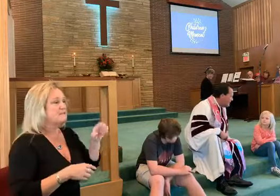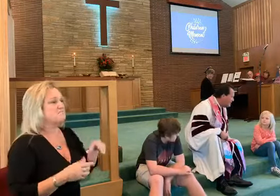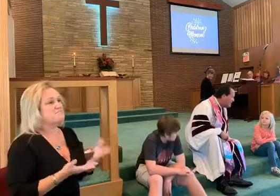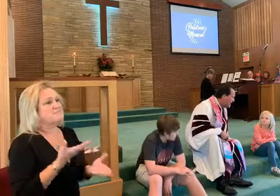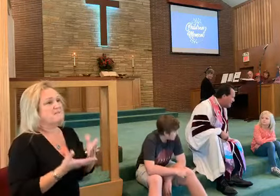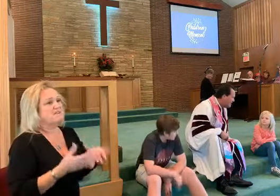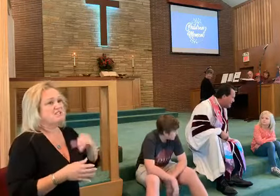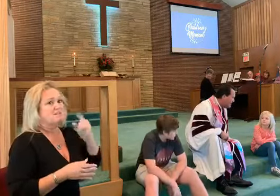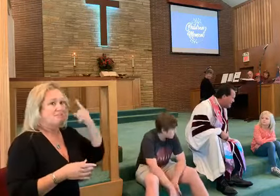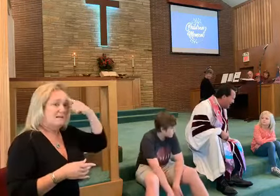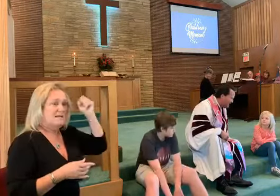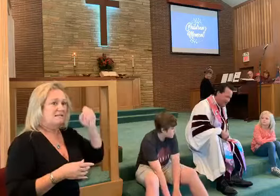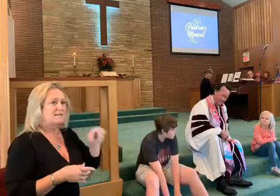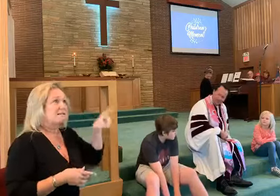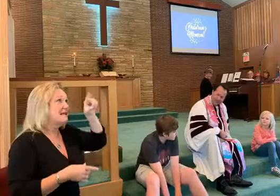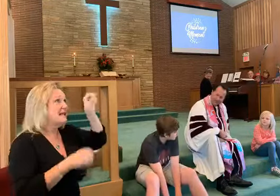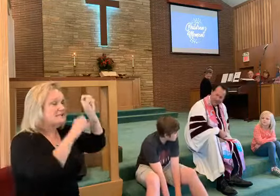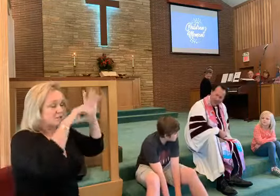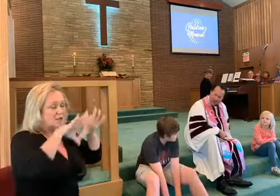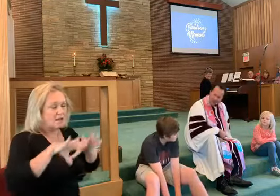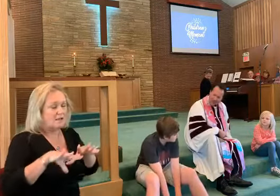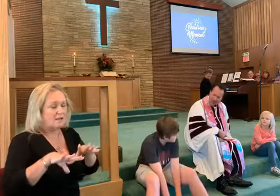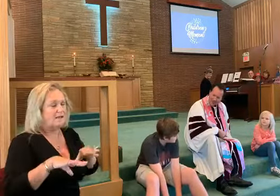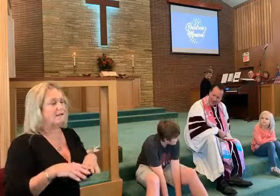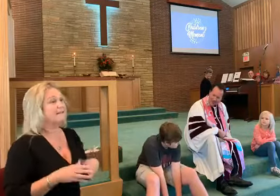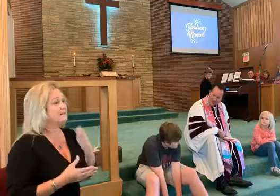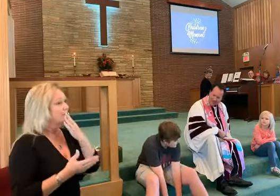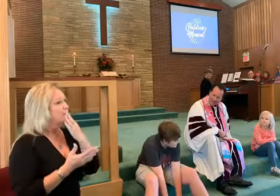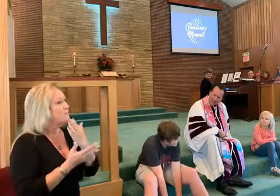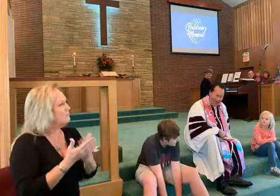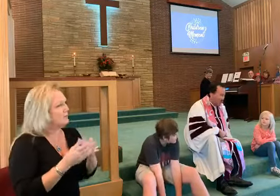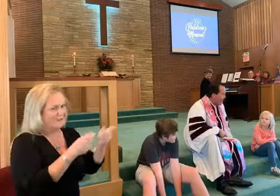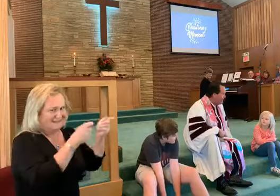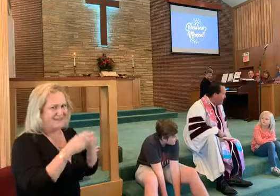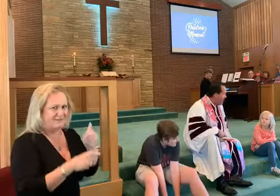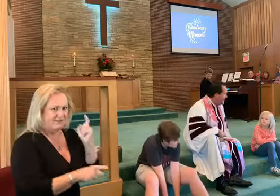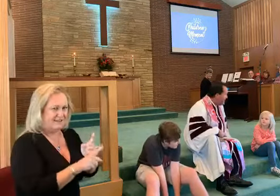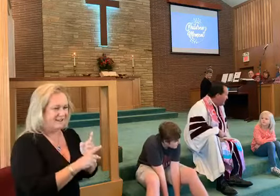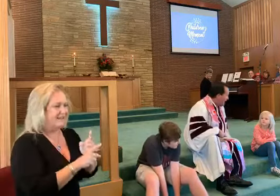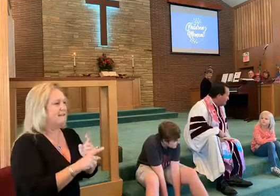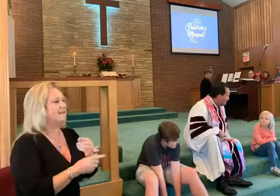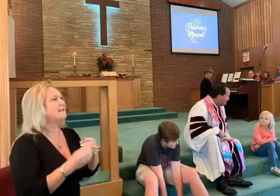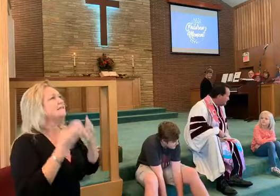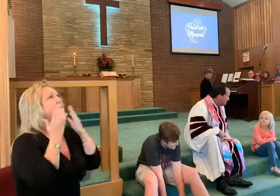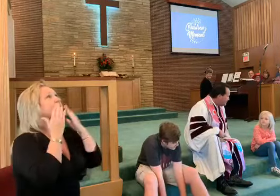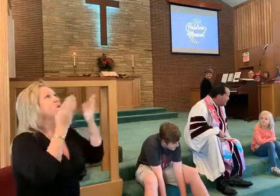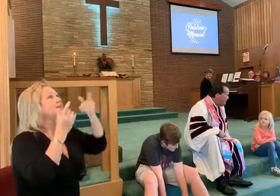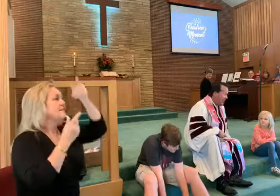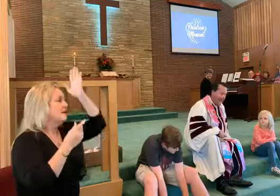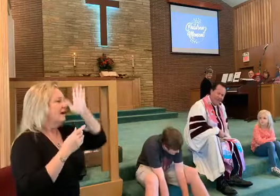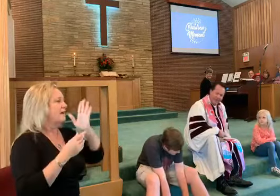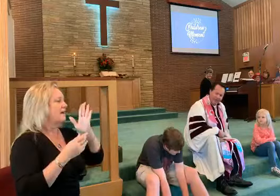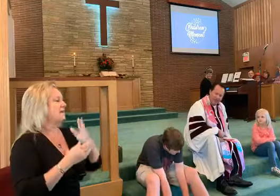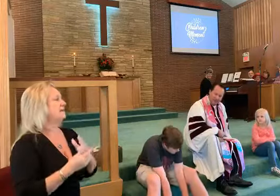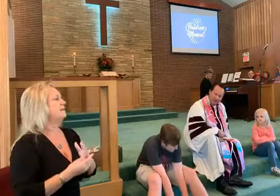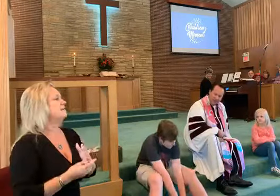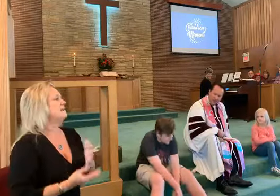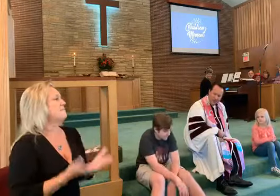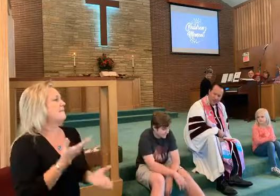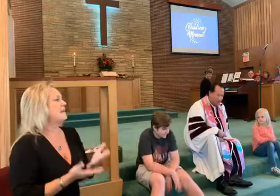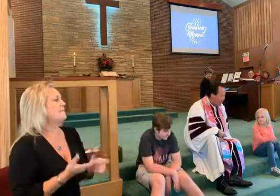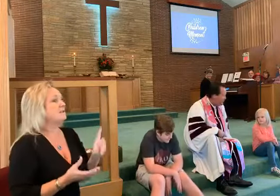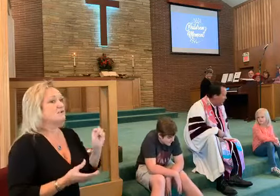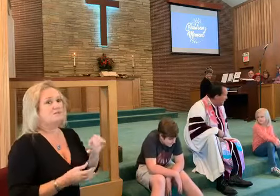just because today the sun is shining, that's a pretty good gift, isn't it? Say thanks to God, and then maybe